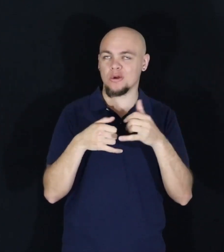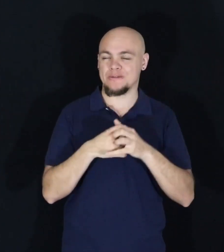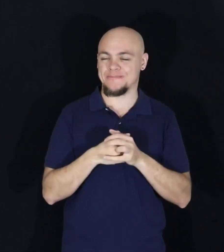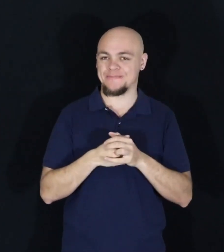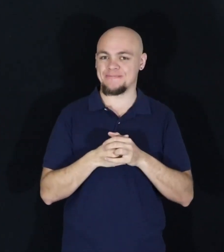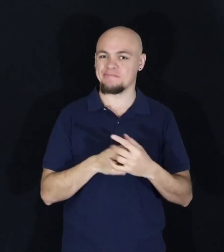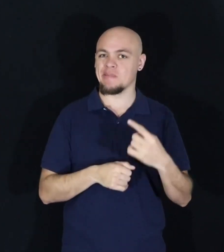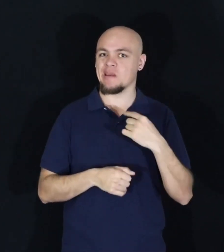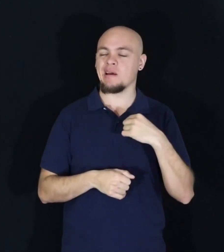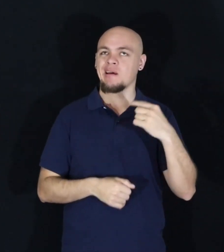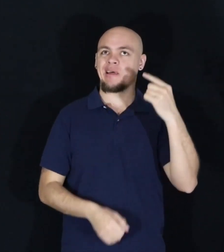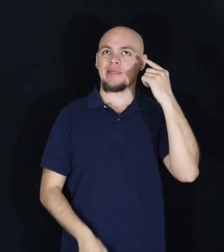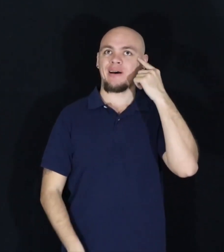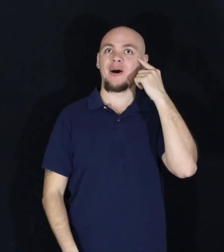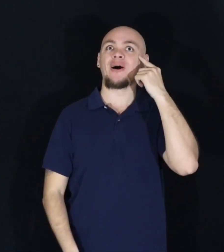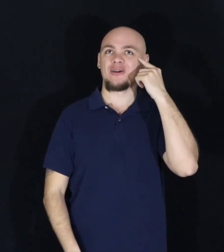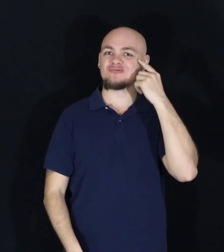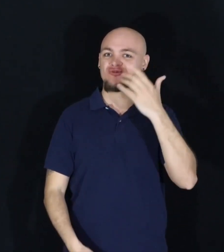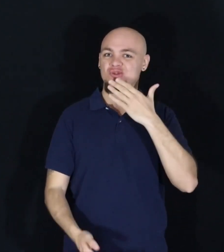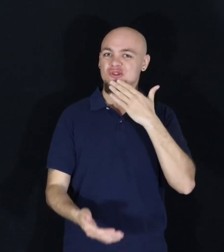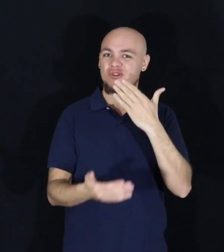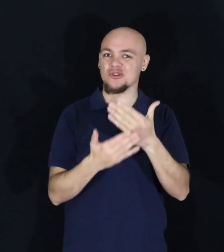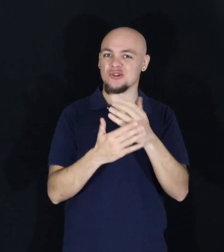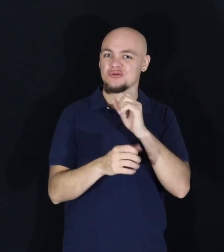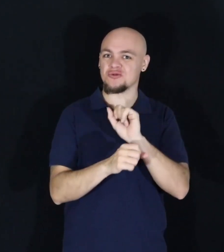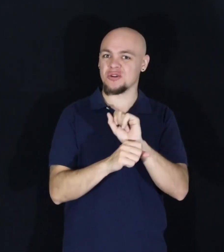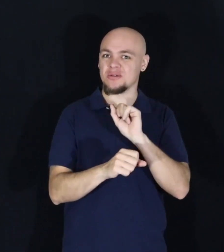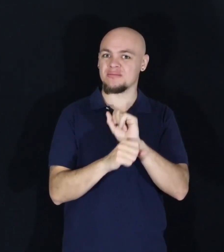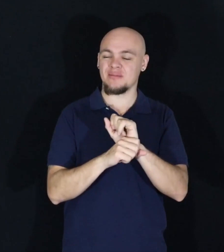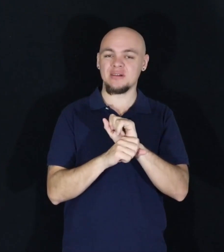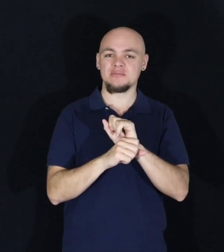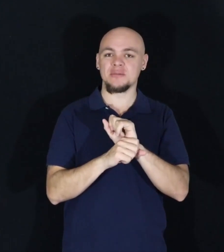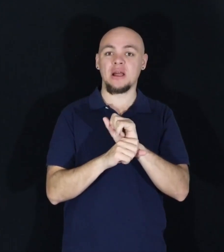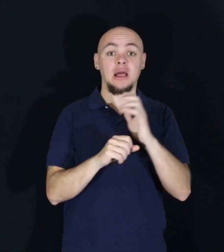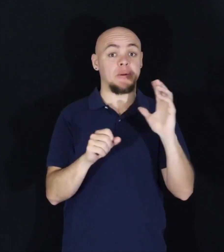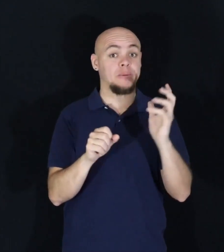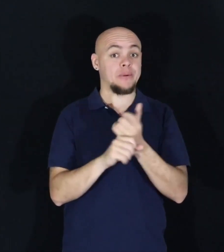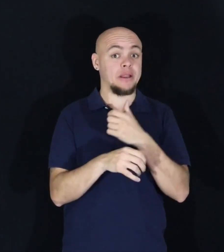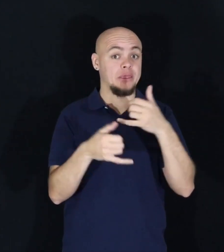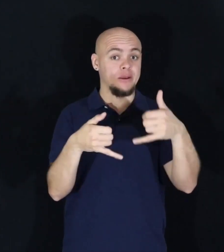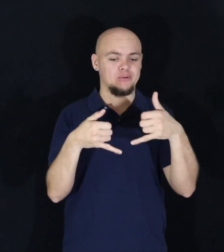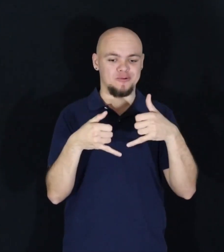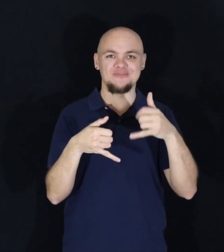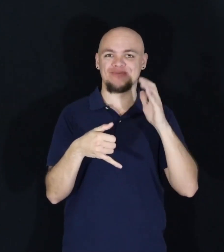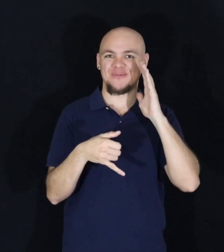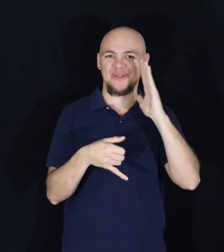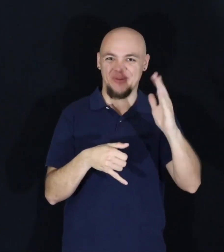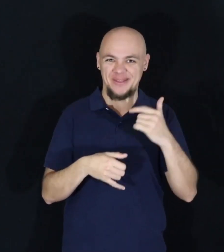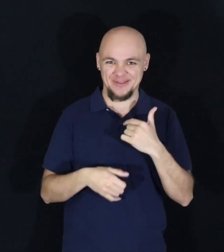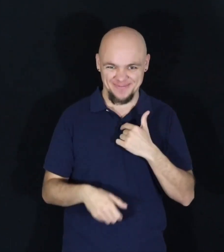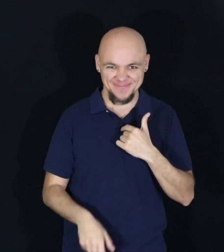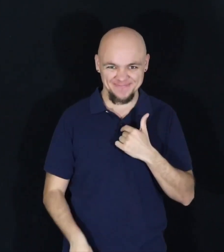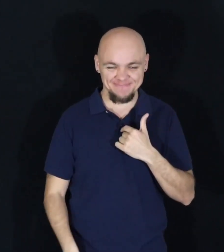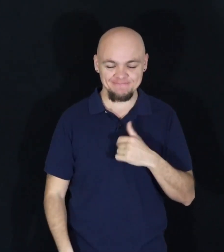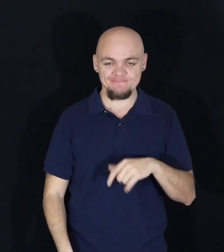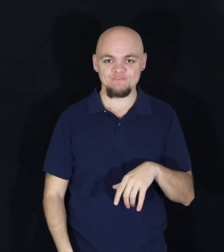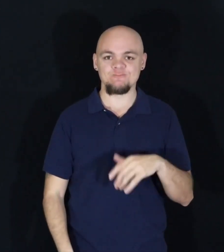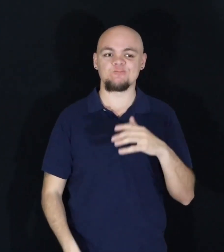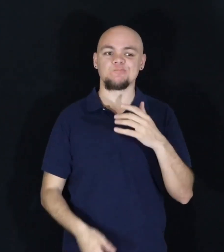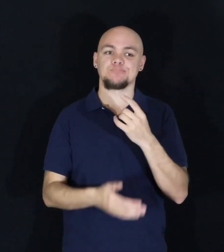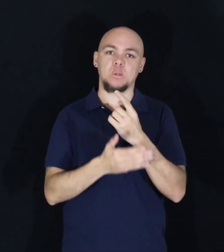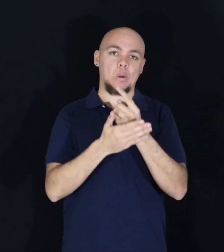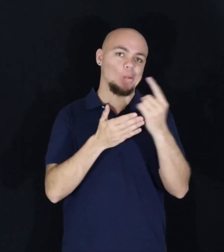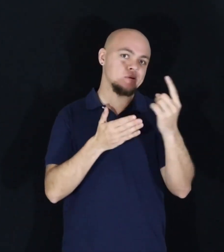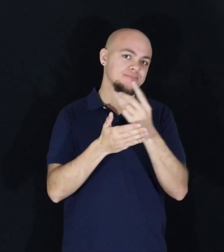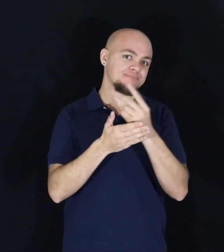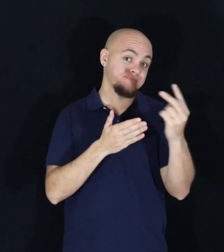was under the impression that I had done a very good job and that winning this award was inevitable. A few weeks later,